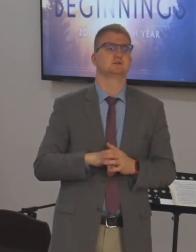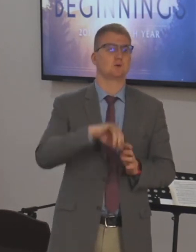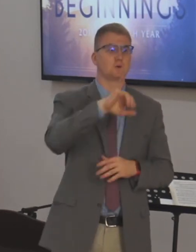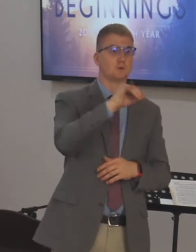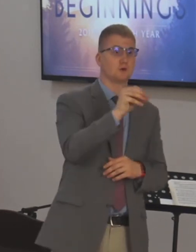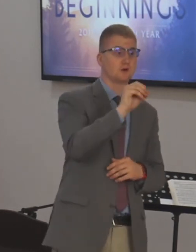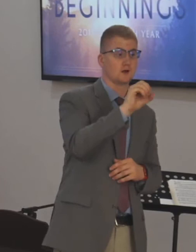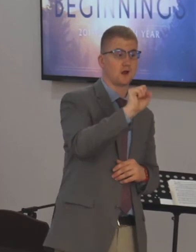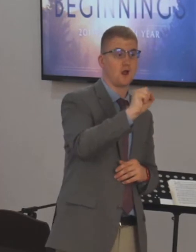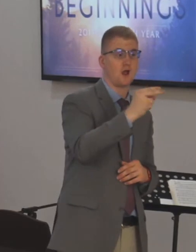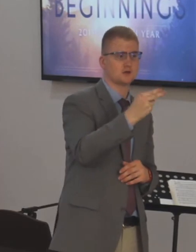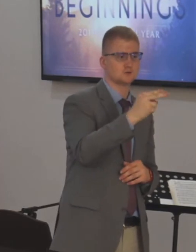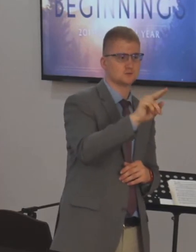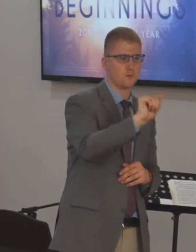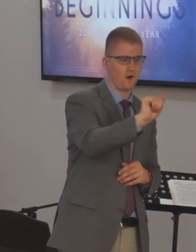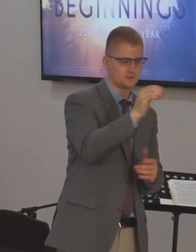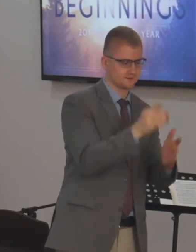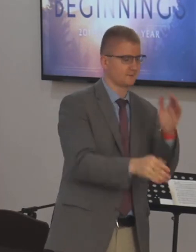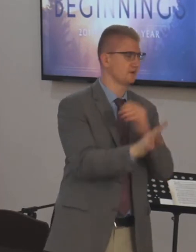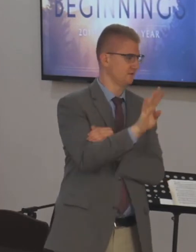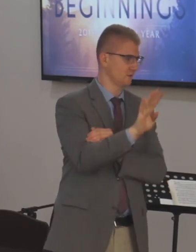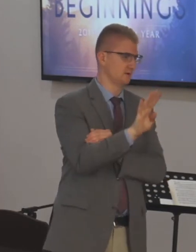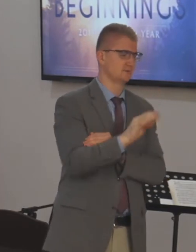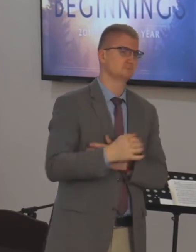Joshua chapter 4.